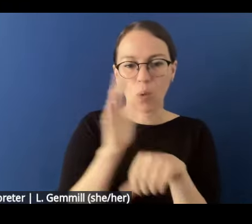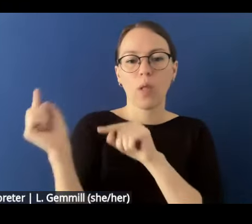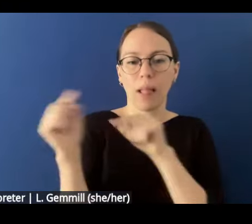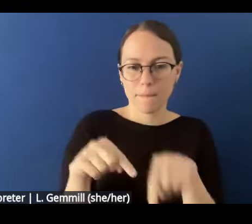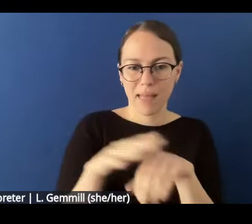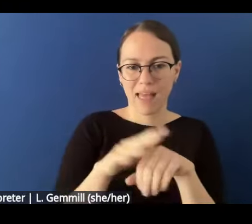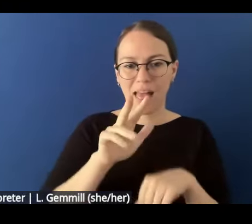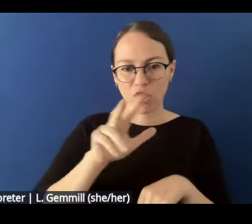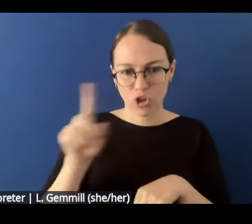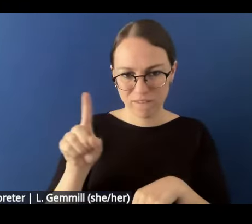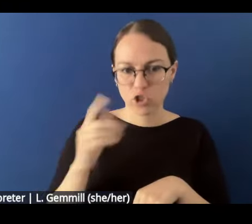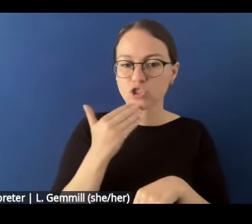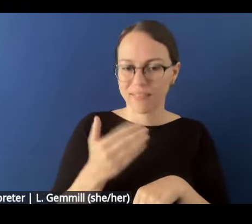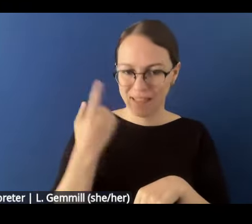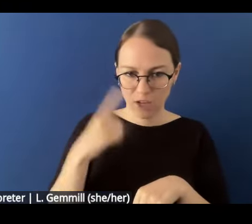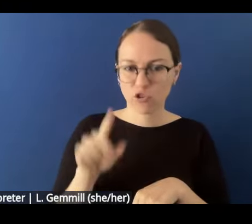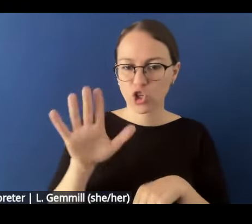Thank you.